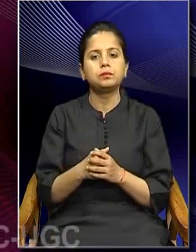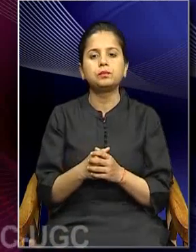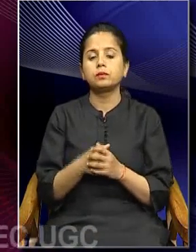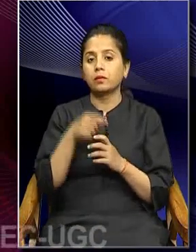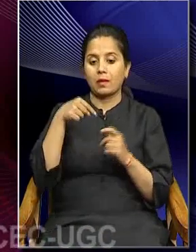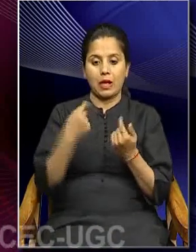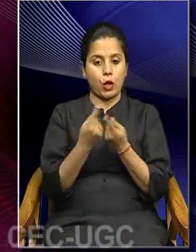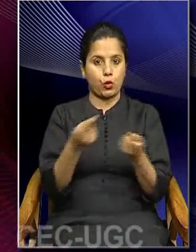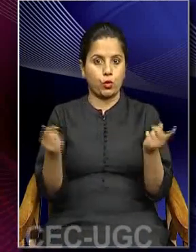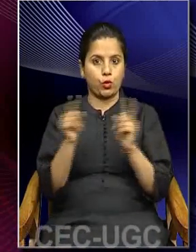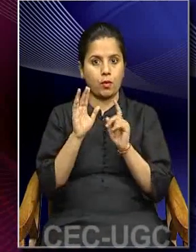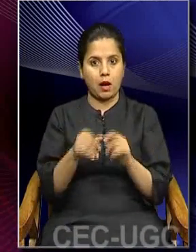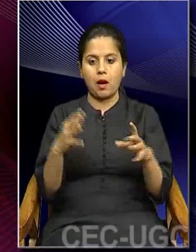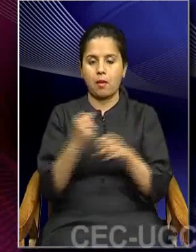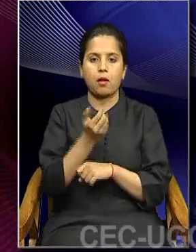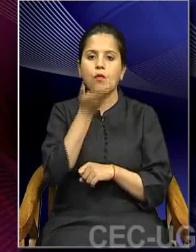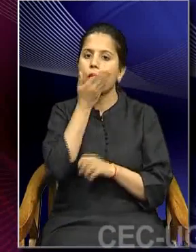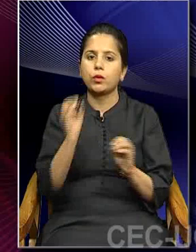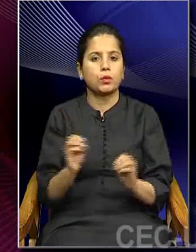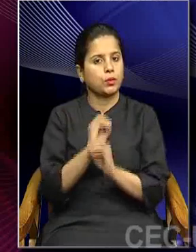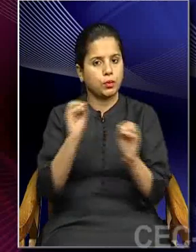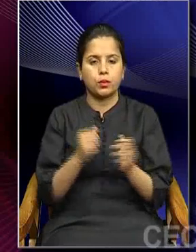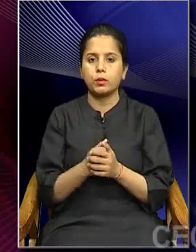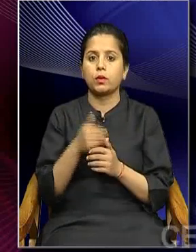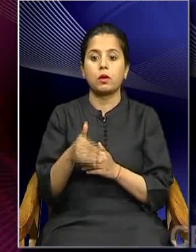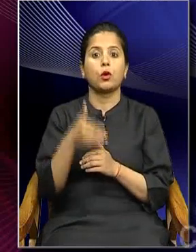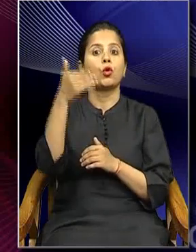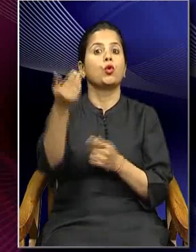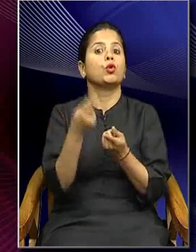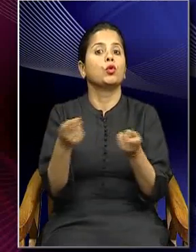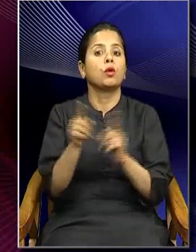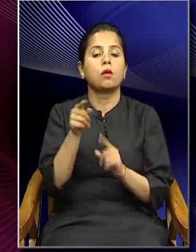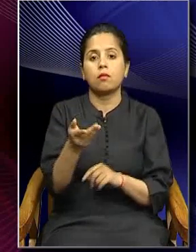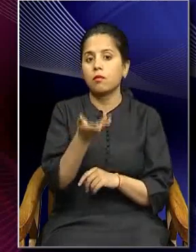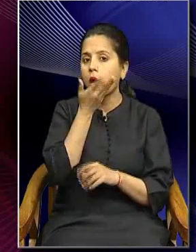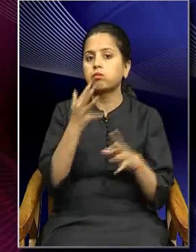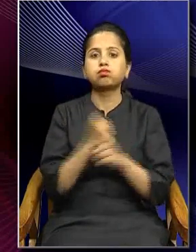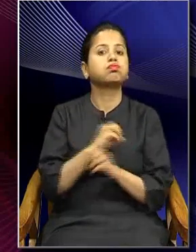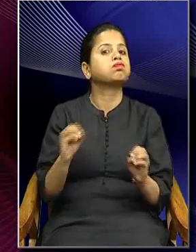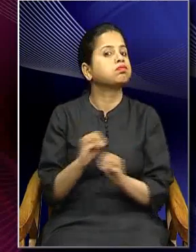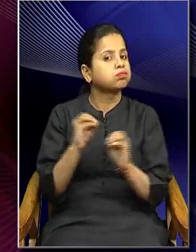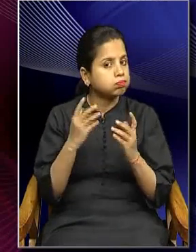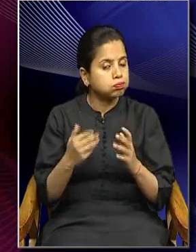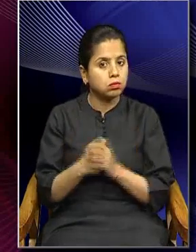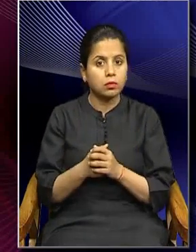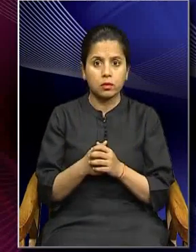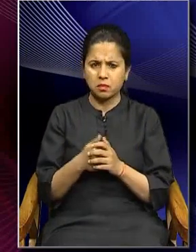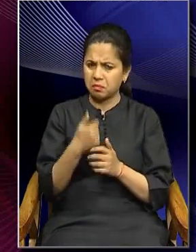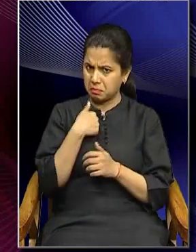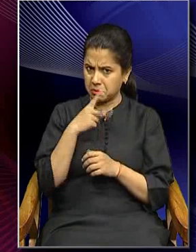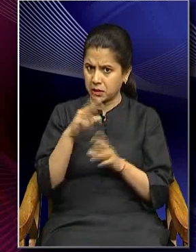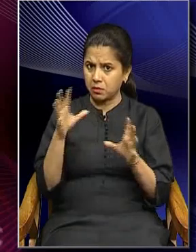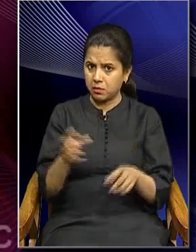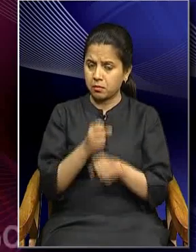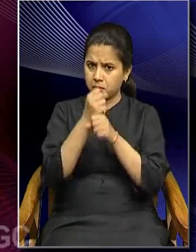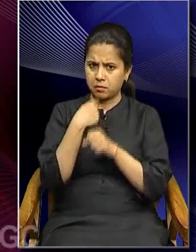this room, there is absence of water. In the next room also, there is absence of water. Am I to conclude